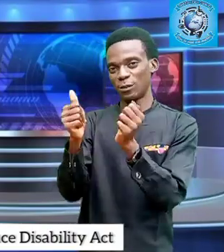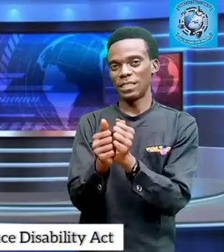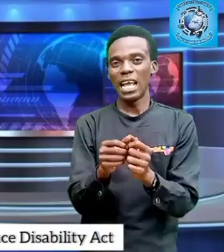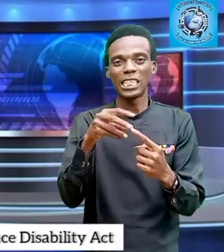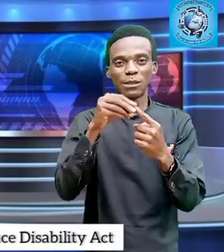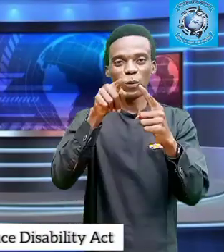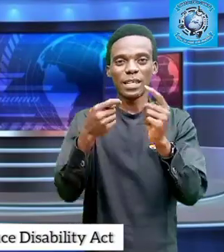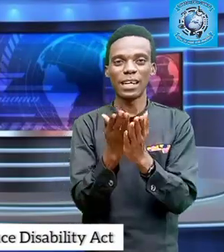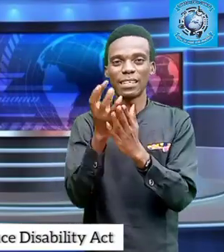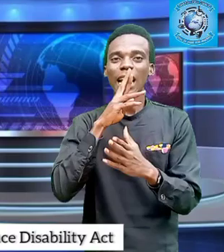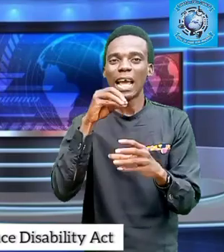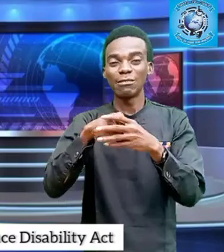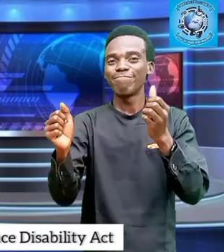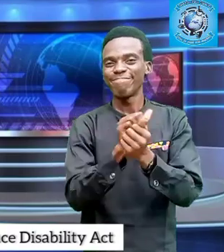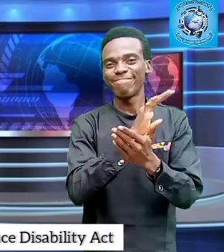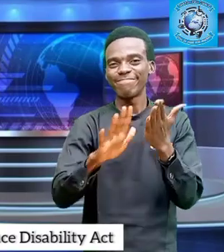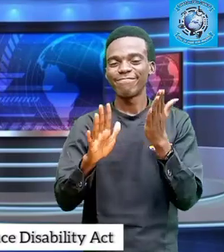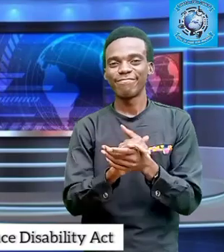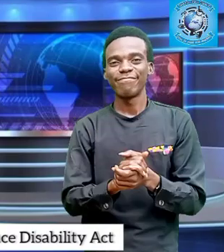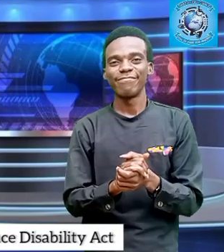especially when their rights are in jeopardy.